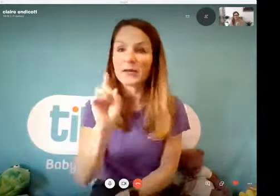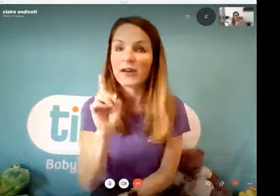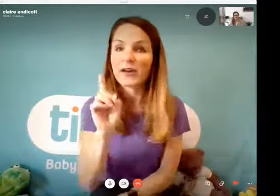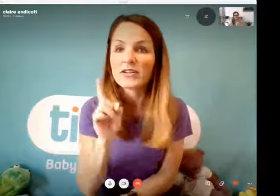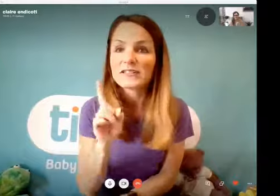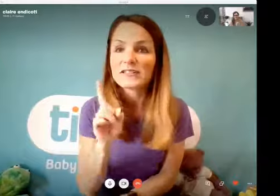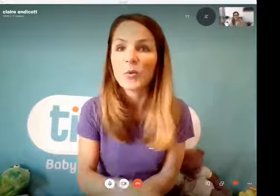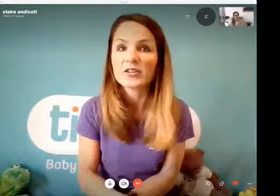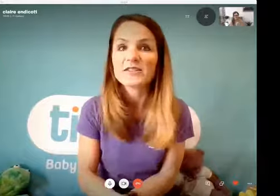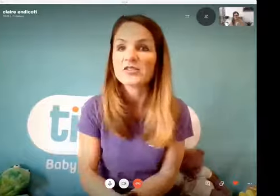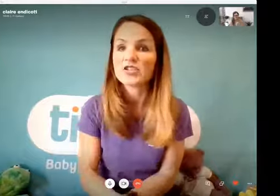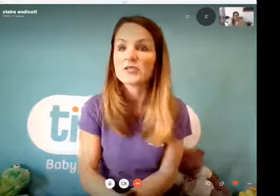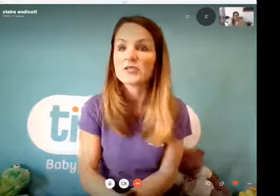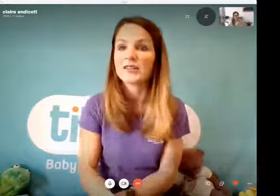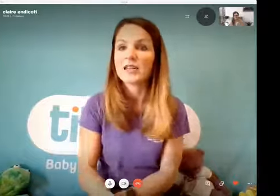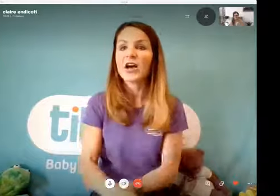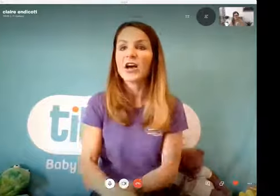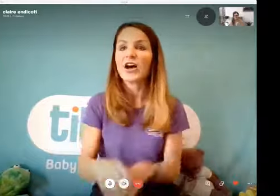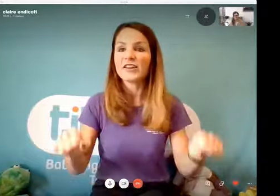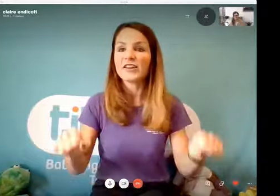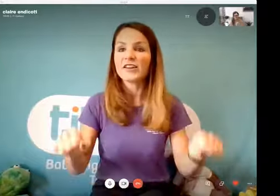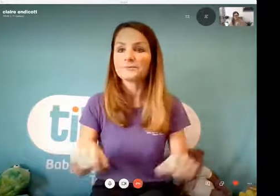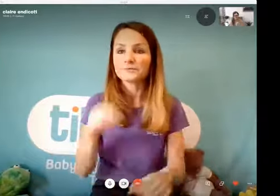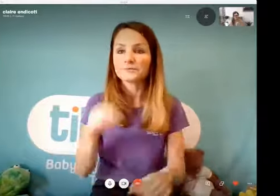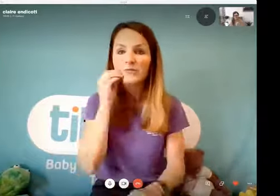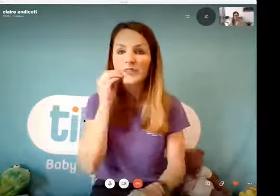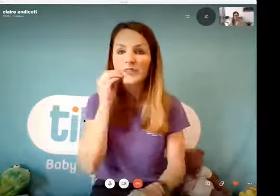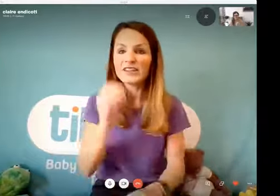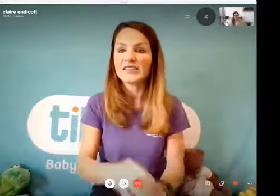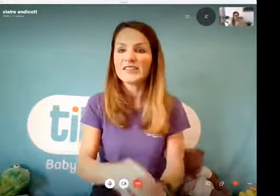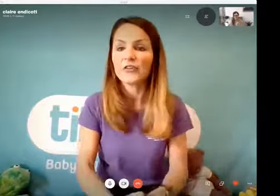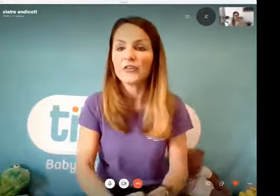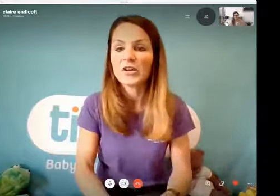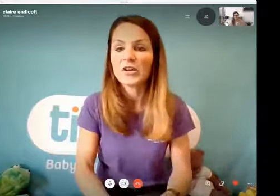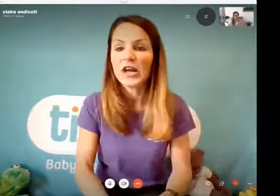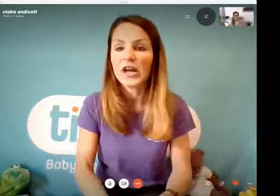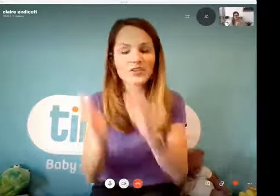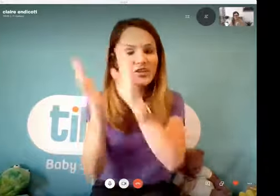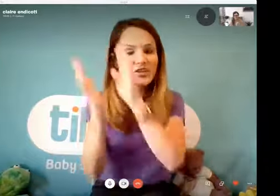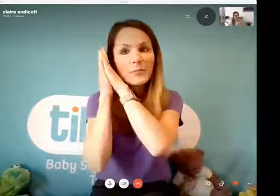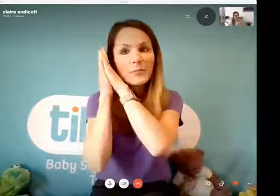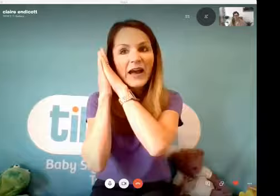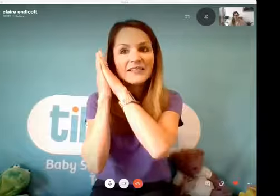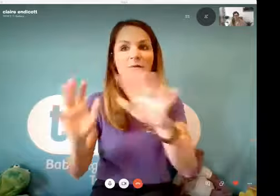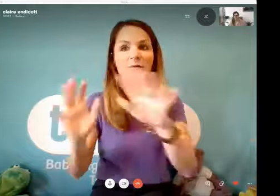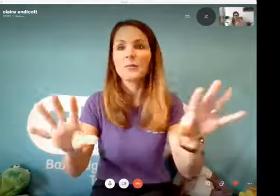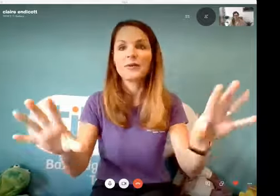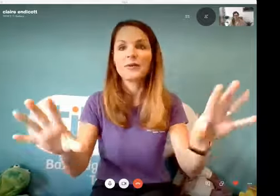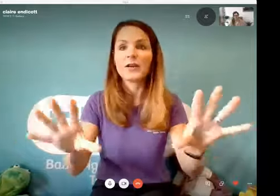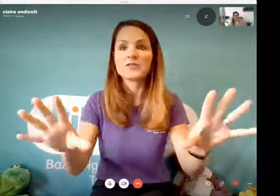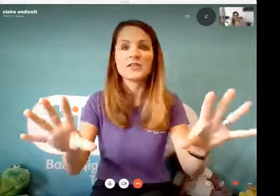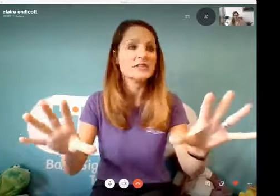did once, and she was in her high chair eating her food, and she signed bed, and I'm completely OCD, and I was like,